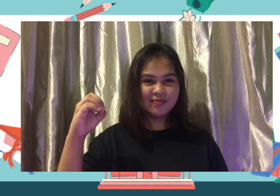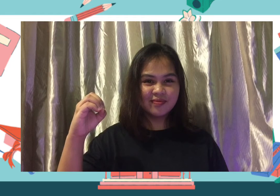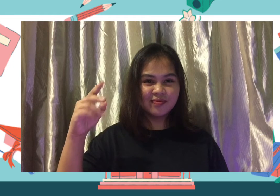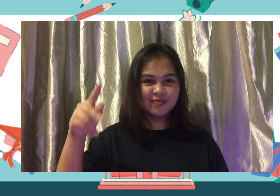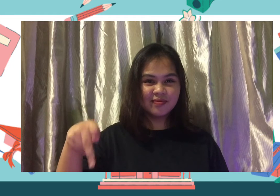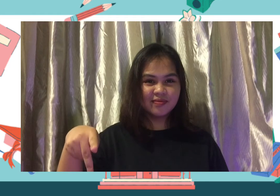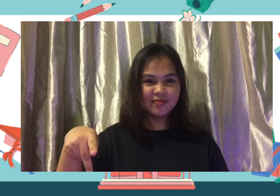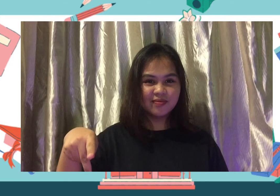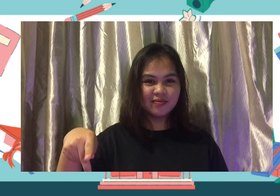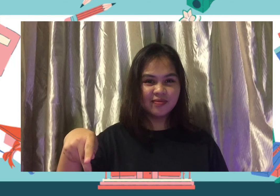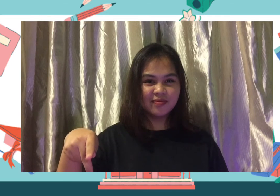P,